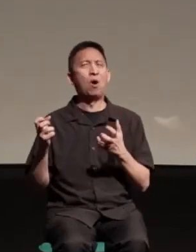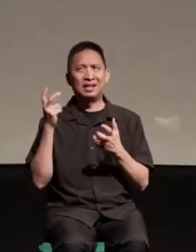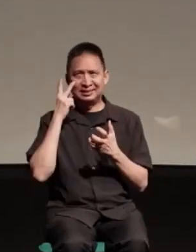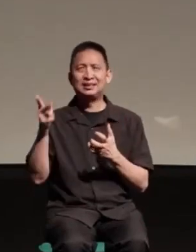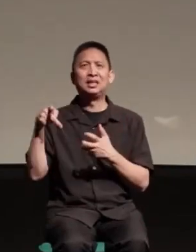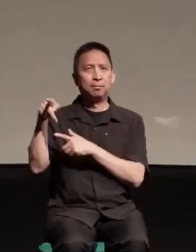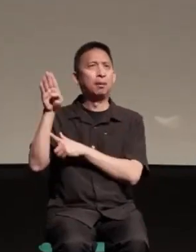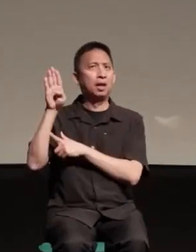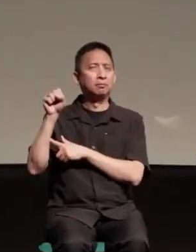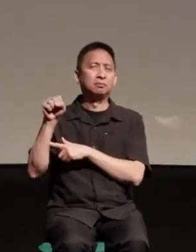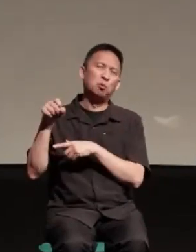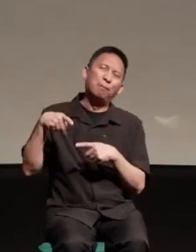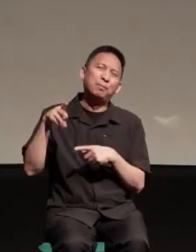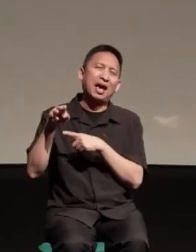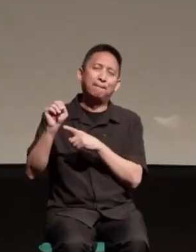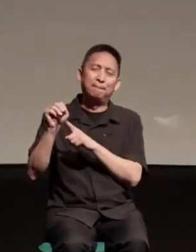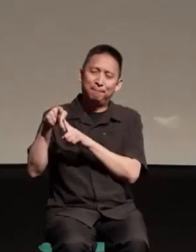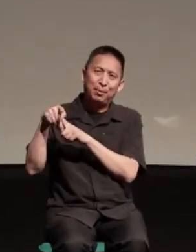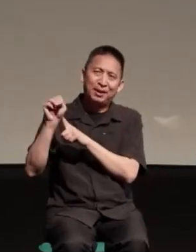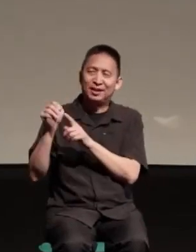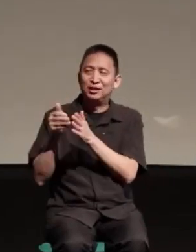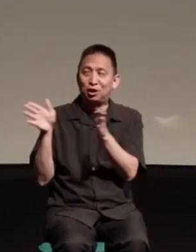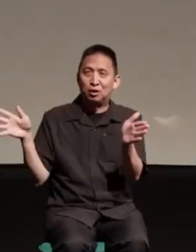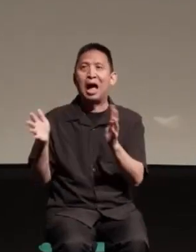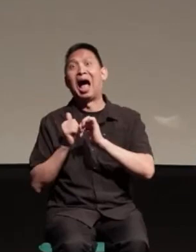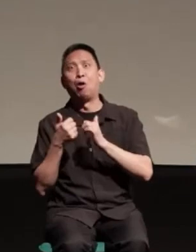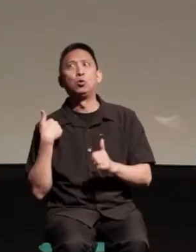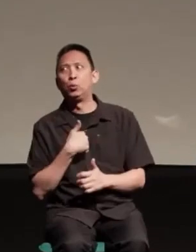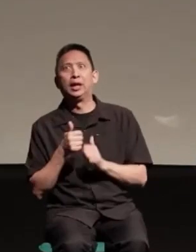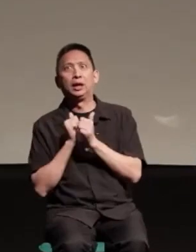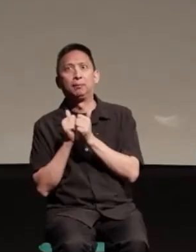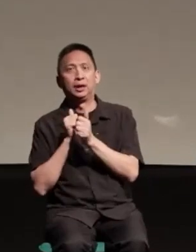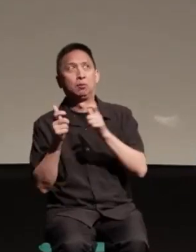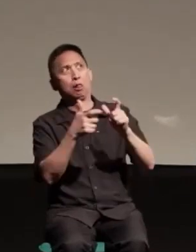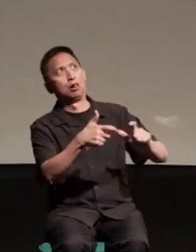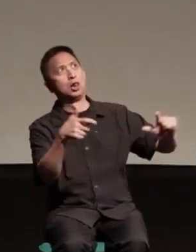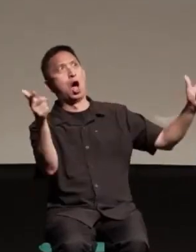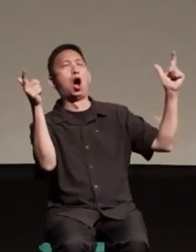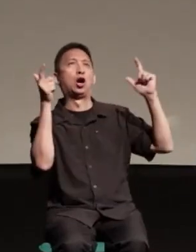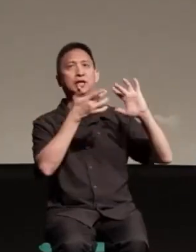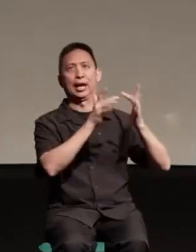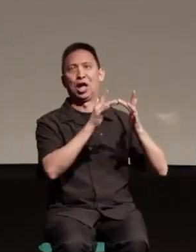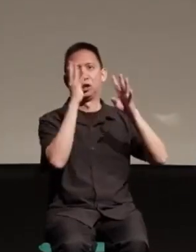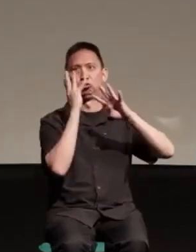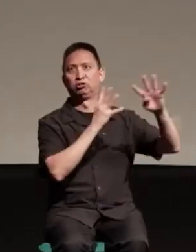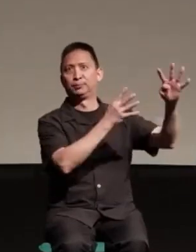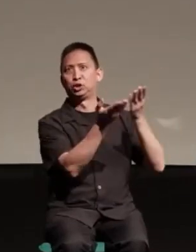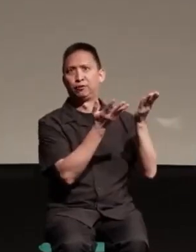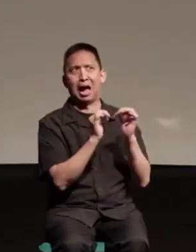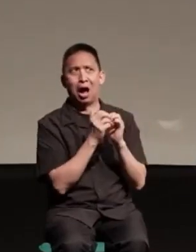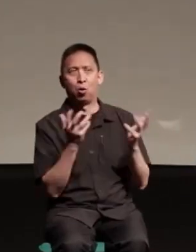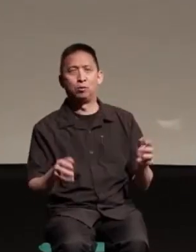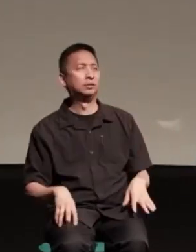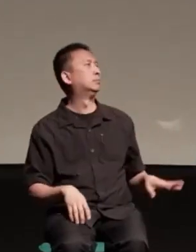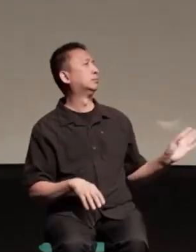media. How are we going to compete with the larger streaming services? And